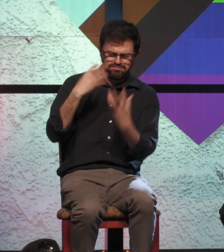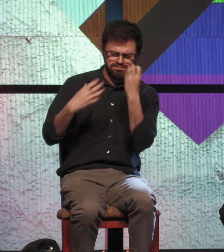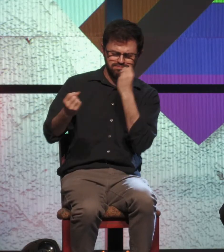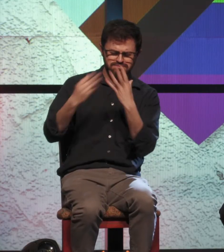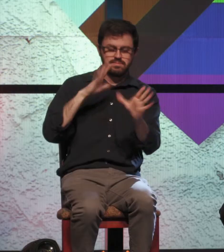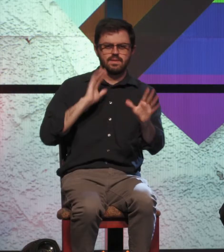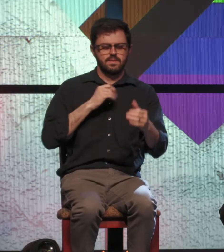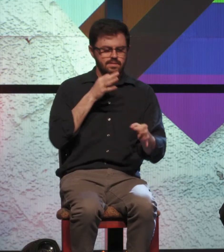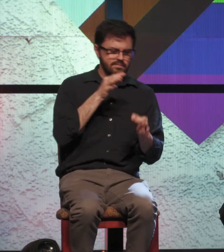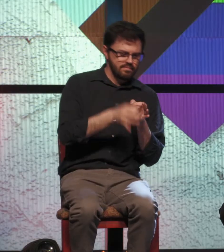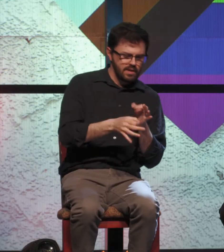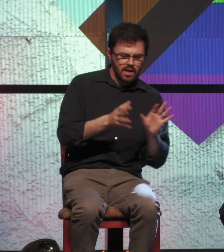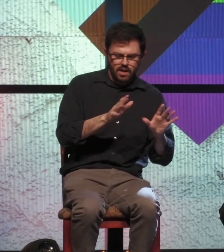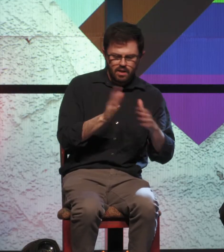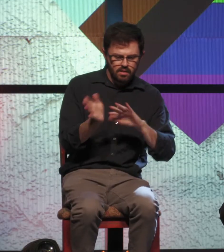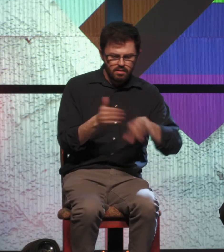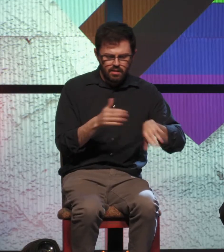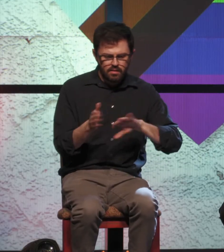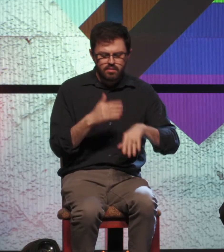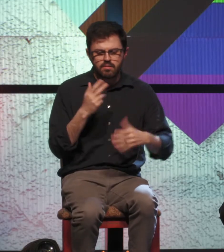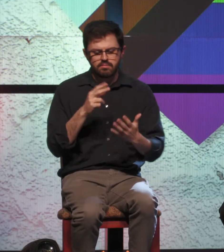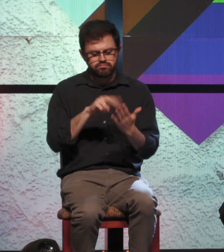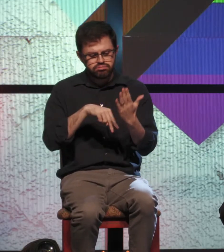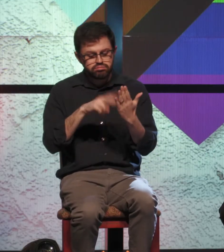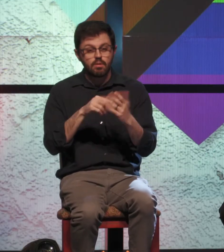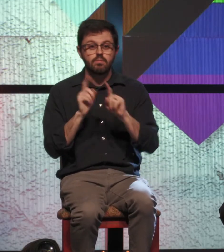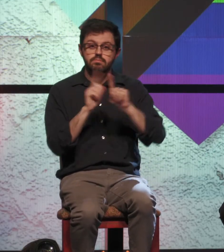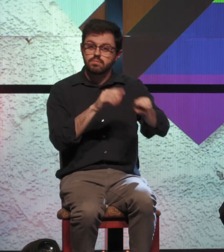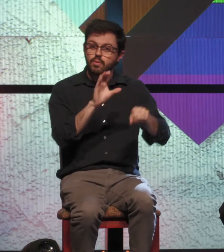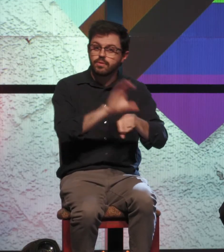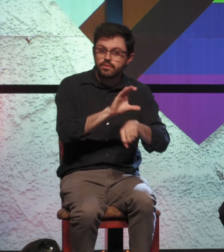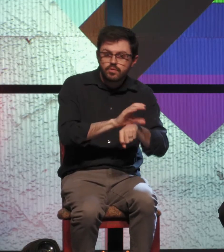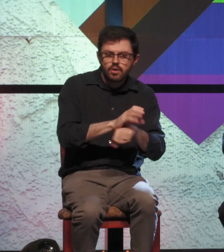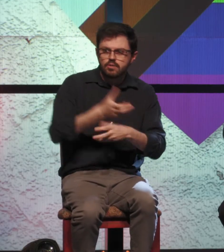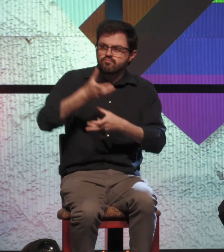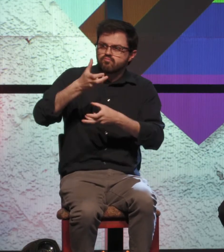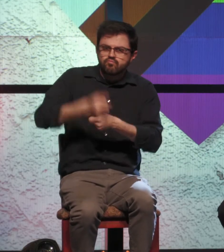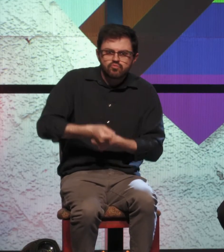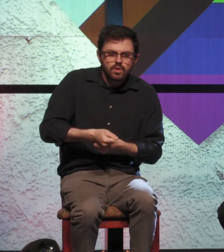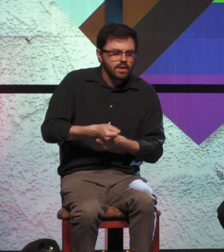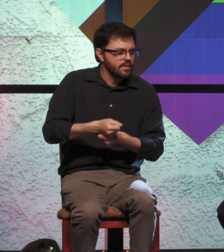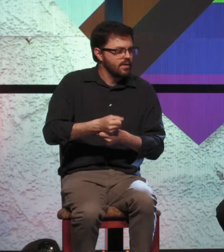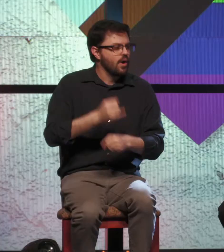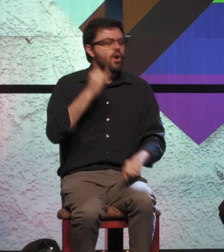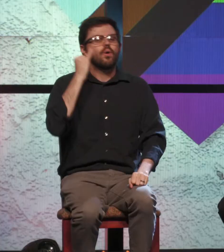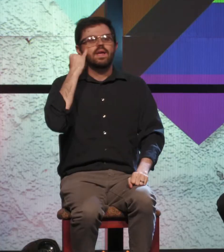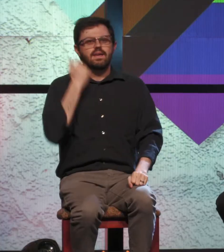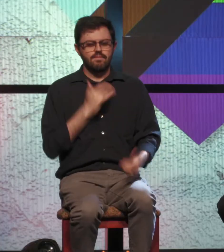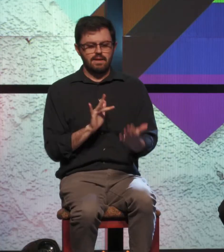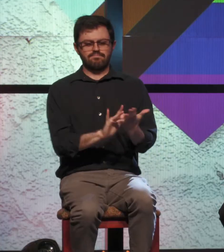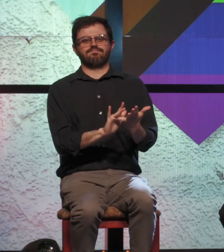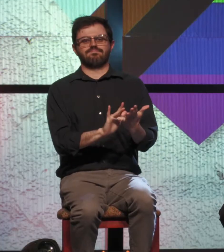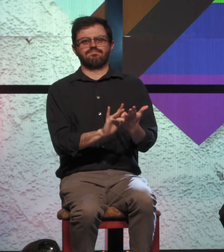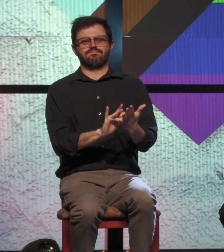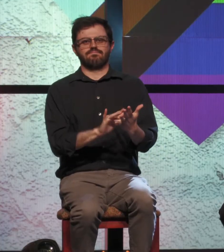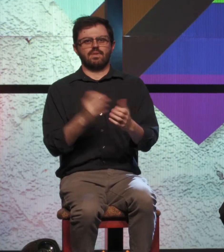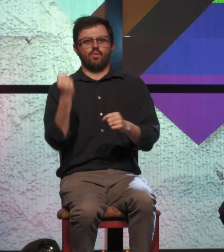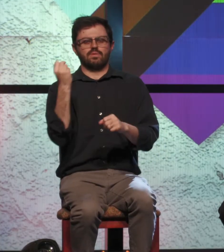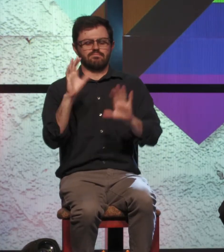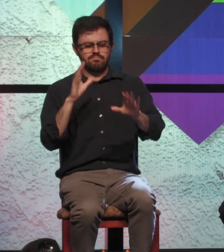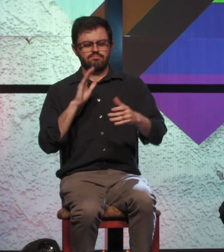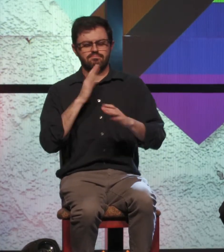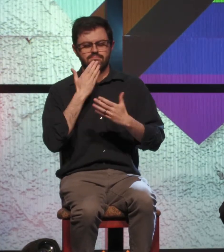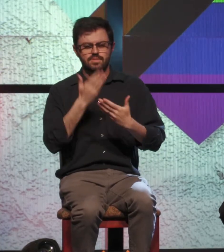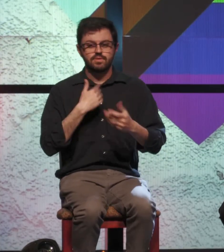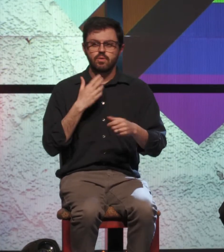have faith. Okay, putting God, we did that one. Okay, go to church. Trust. Oh, if I put my finger on it, it slows it down. Good. Love